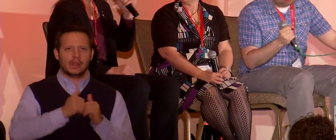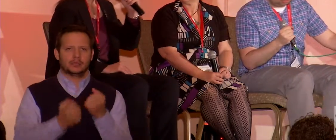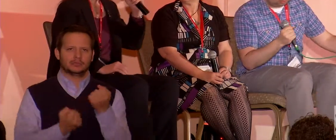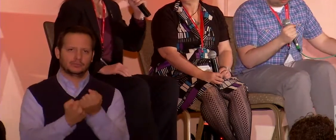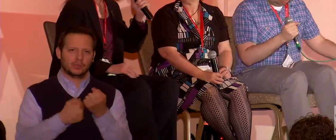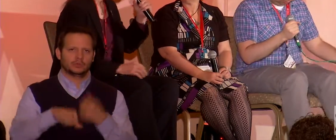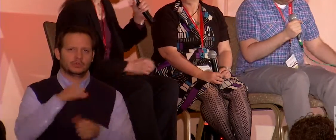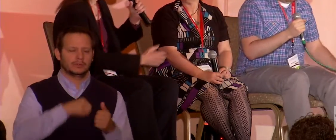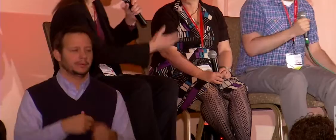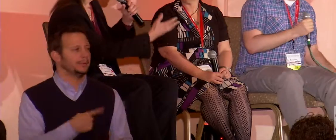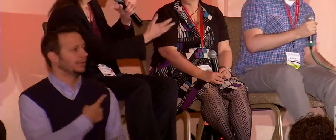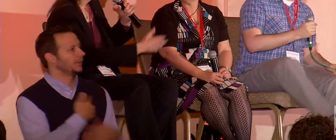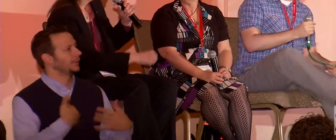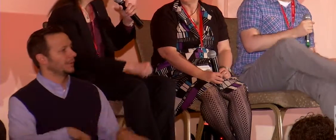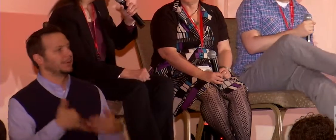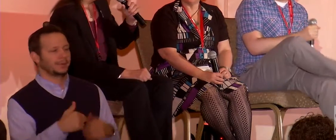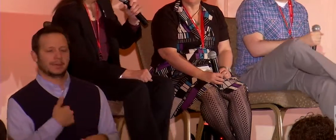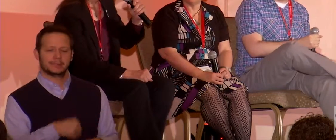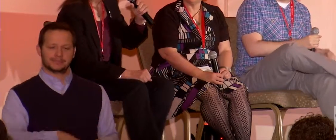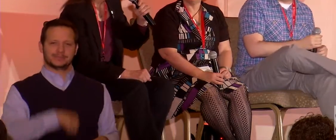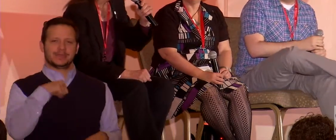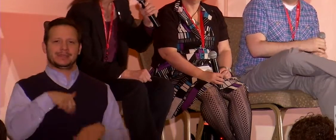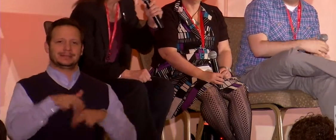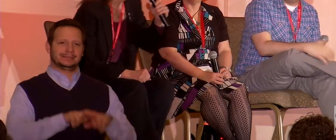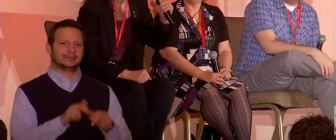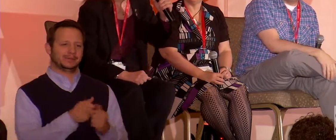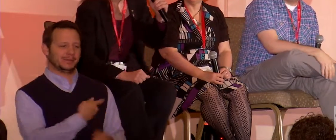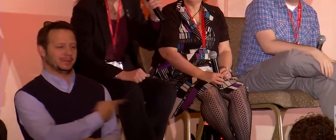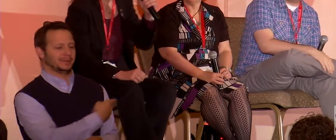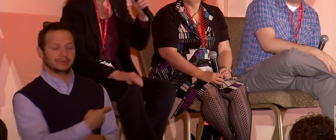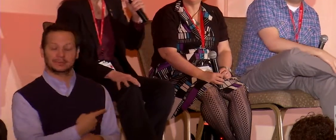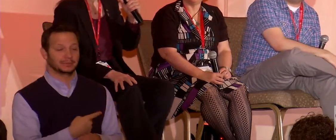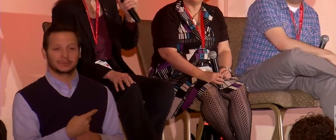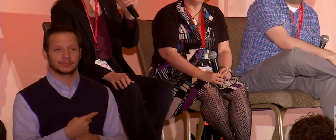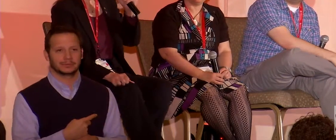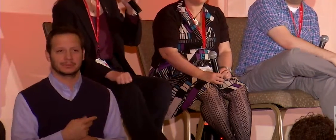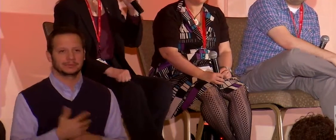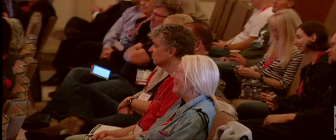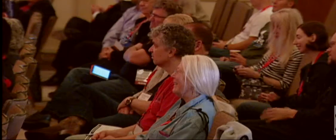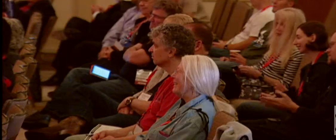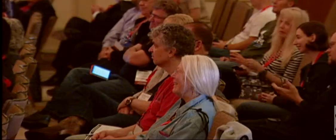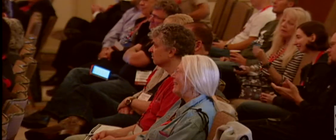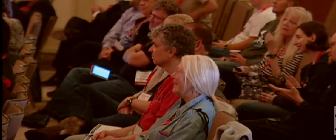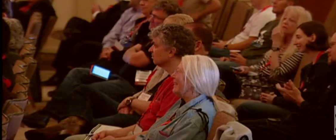so proud to be on this panel with my colleagues. Oh my goodness, brilliant thinkers.